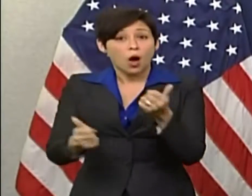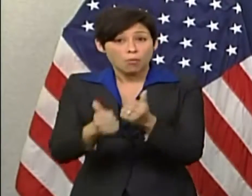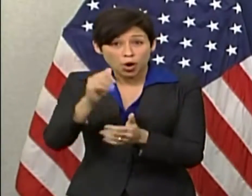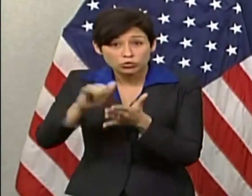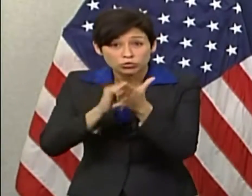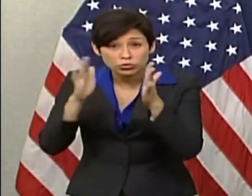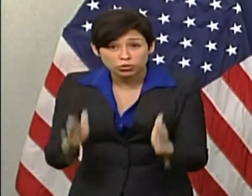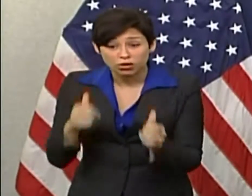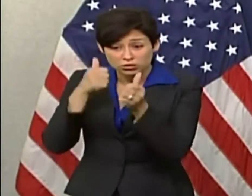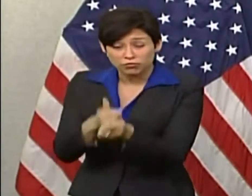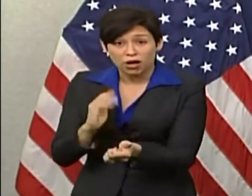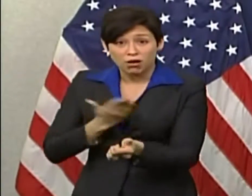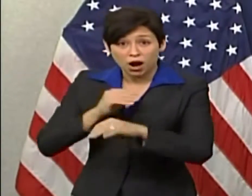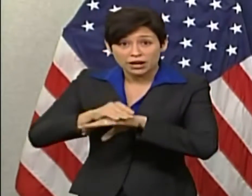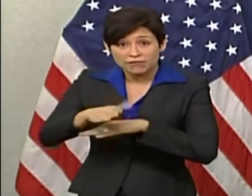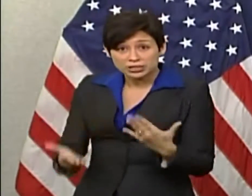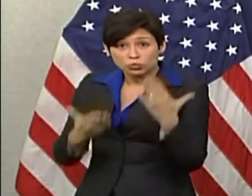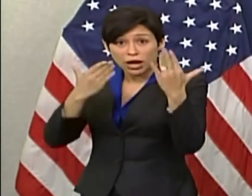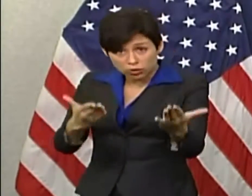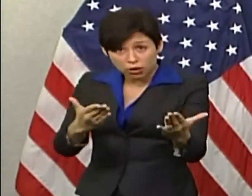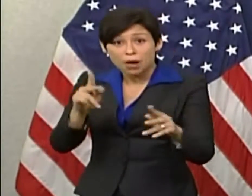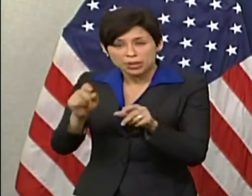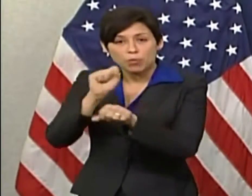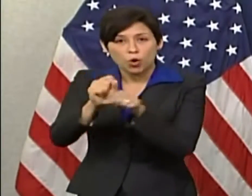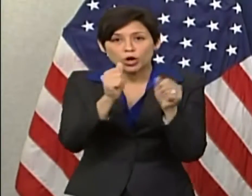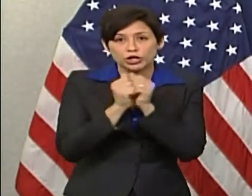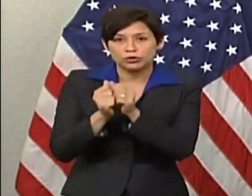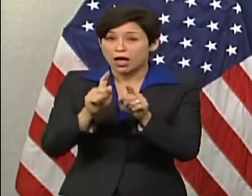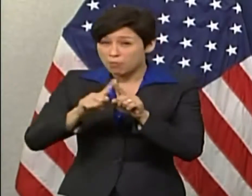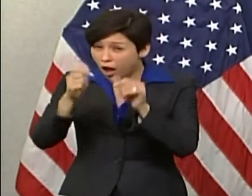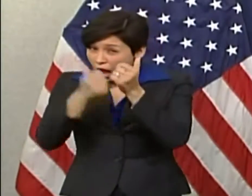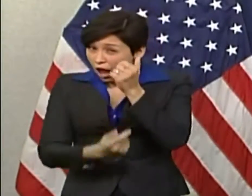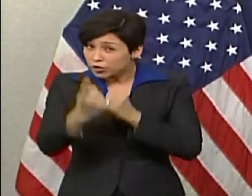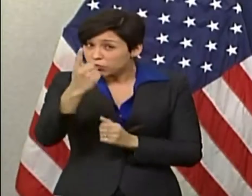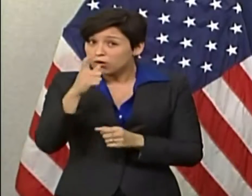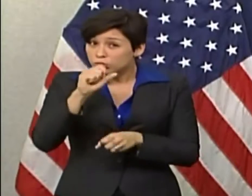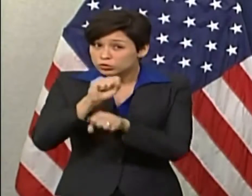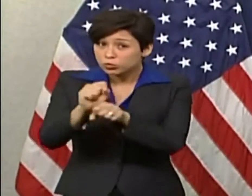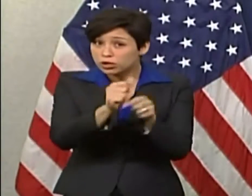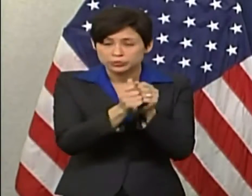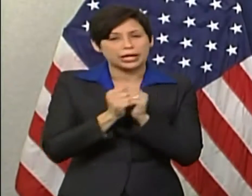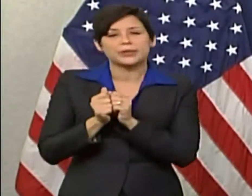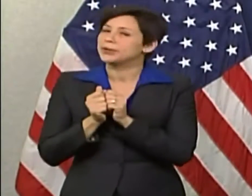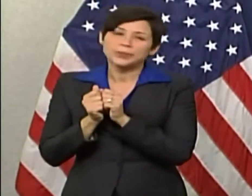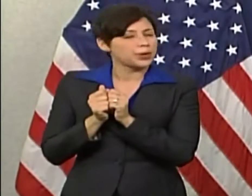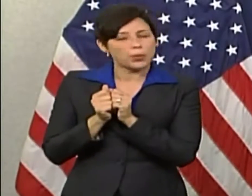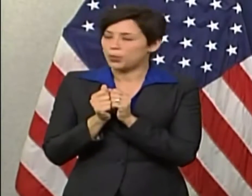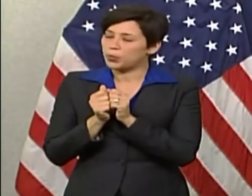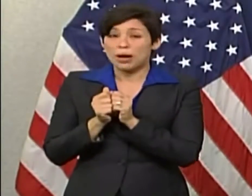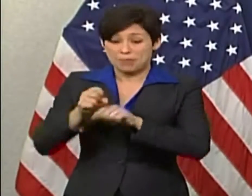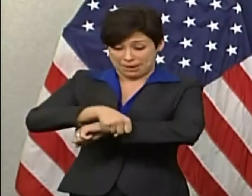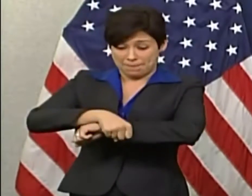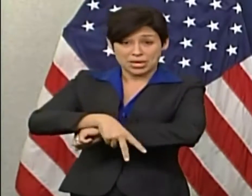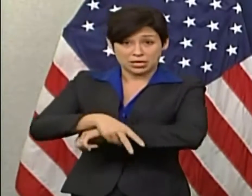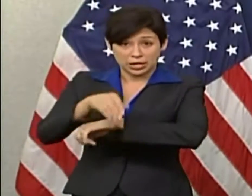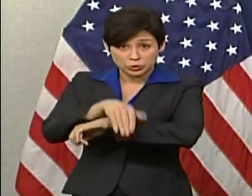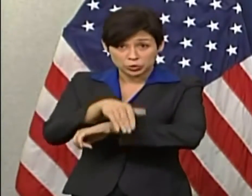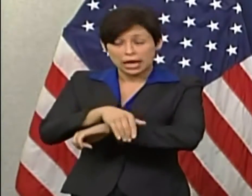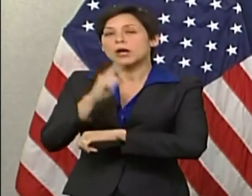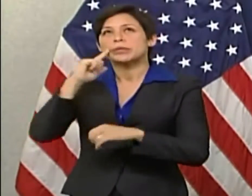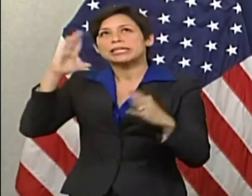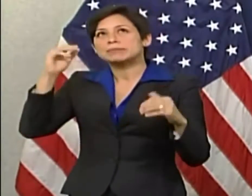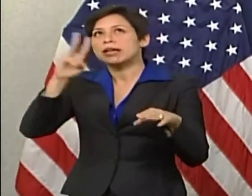cooperation we received really has been great, but not everybody has cooperated. By midnight tonight, we expect the surge